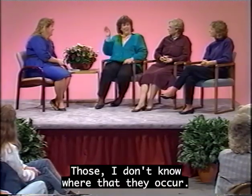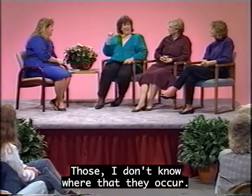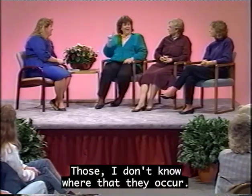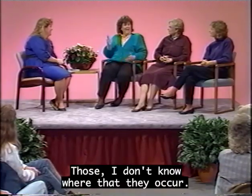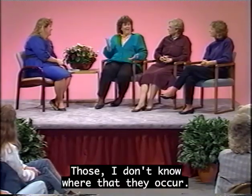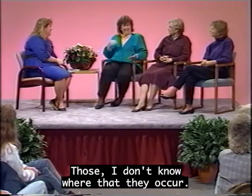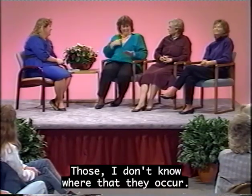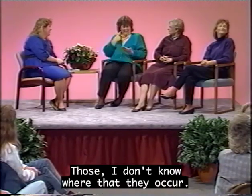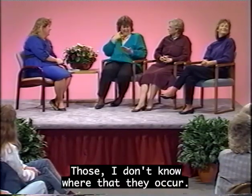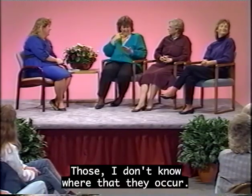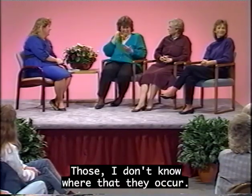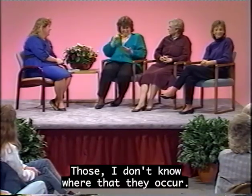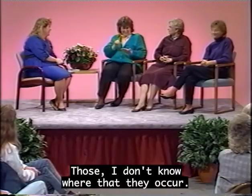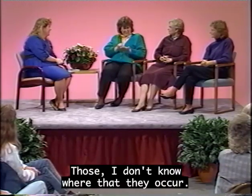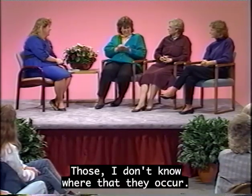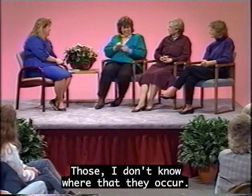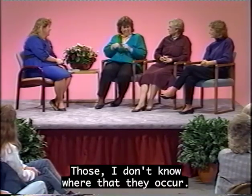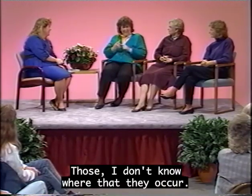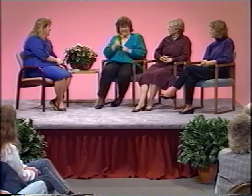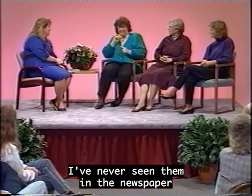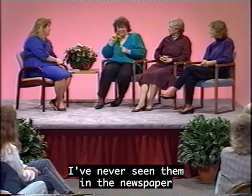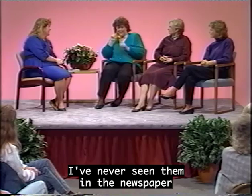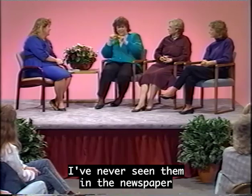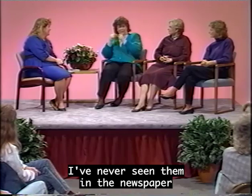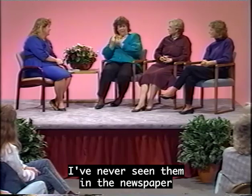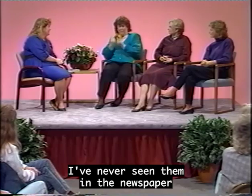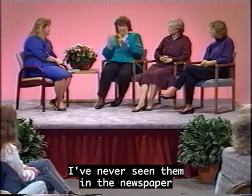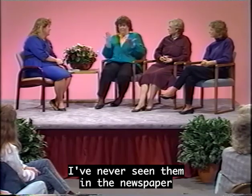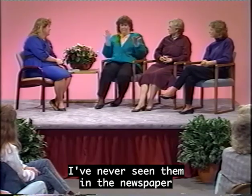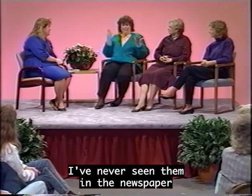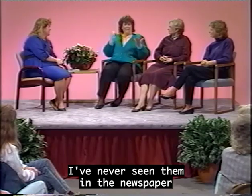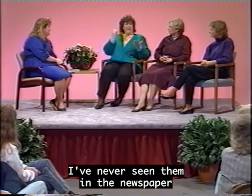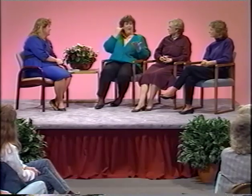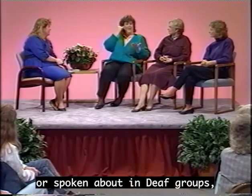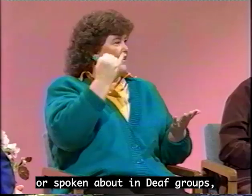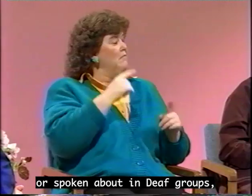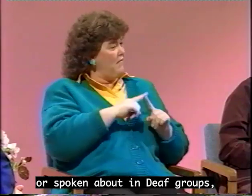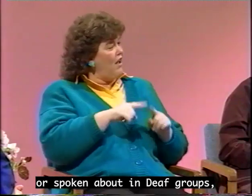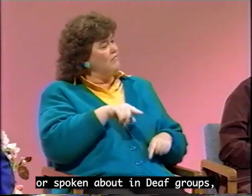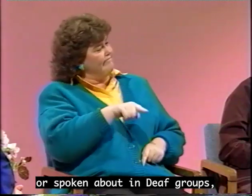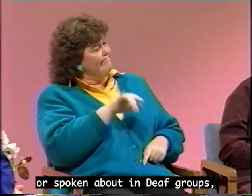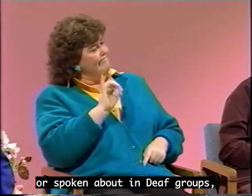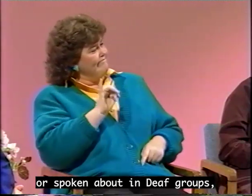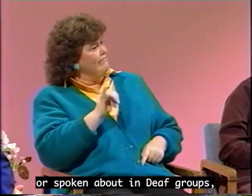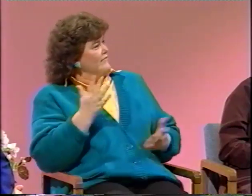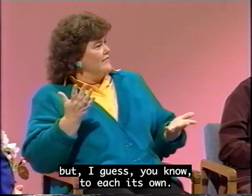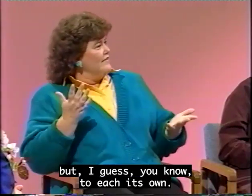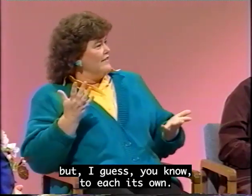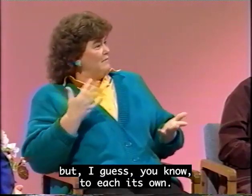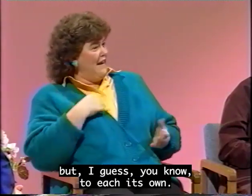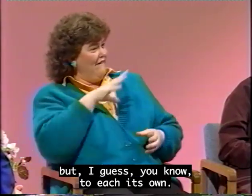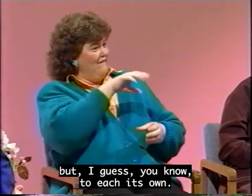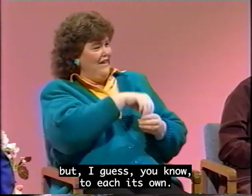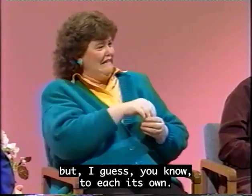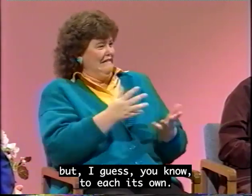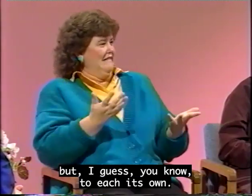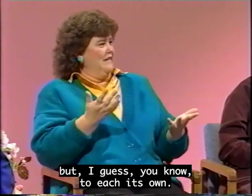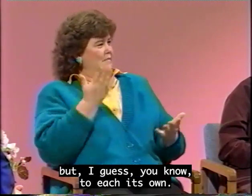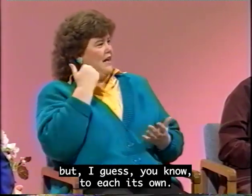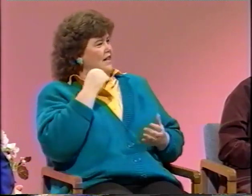Those, I don't know where that they occur. I've never seen them in the newspaper or spoken about in deaf groups, but I guess, to each its own. I've